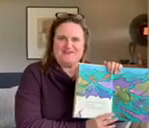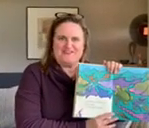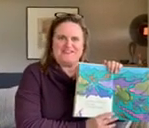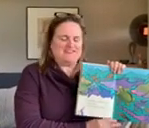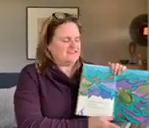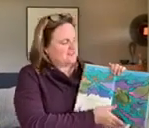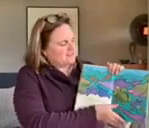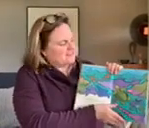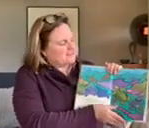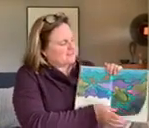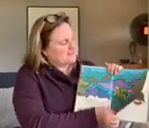nose.